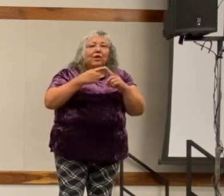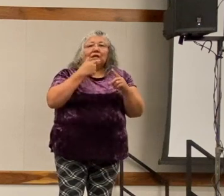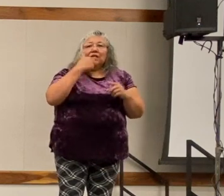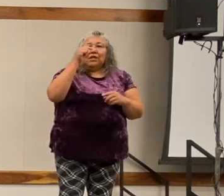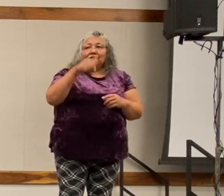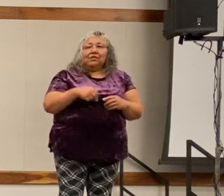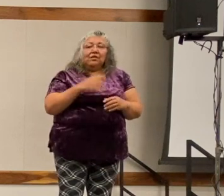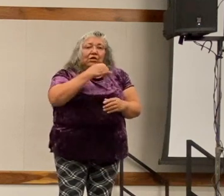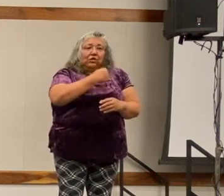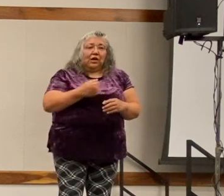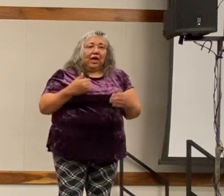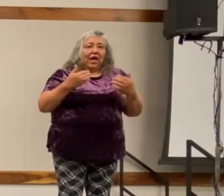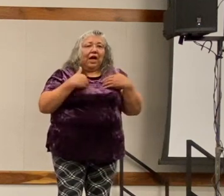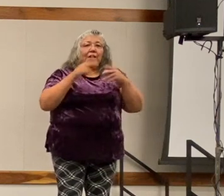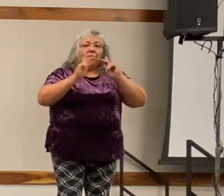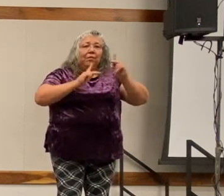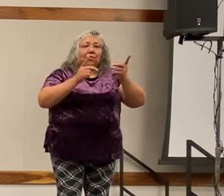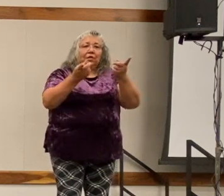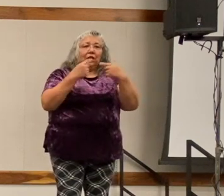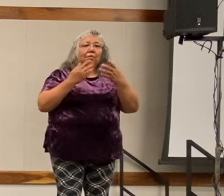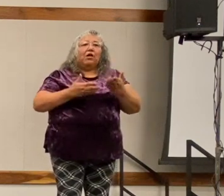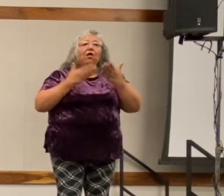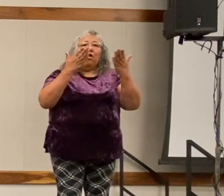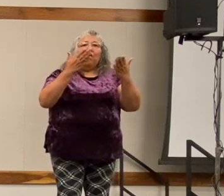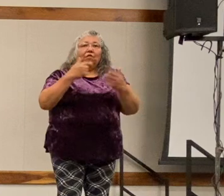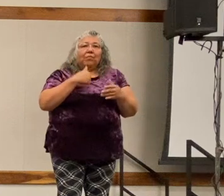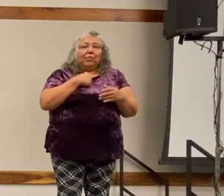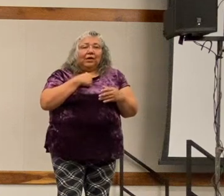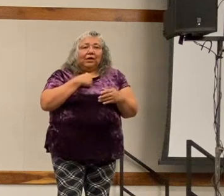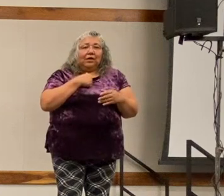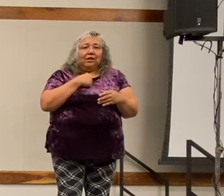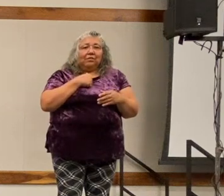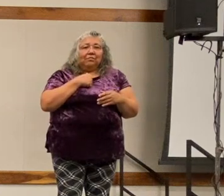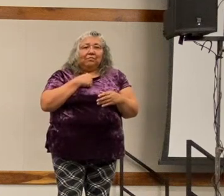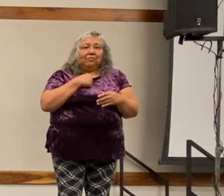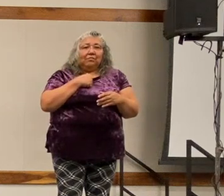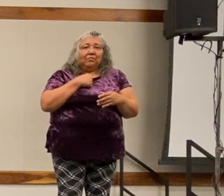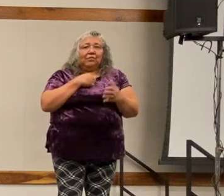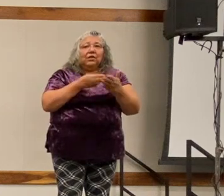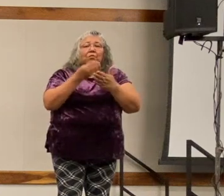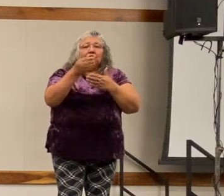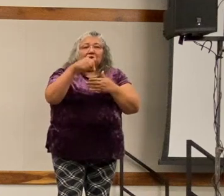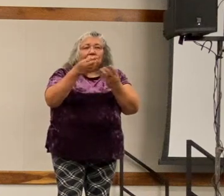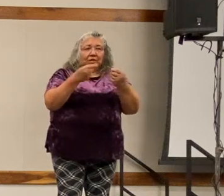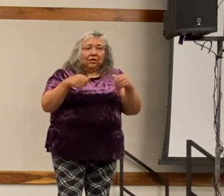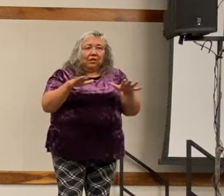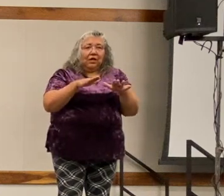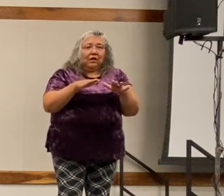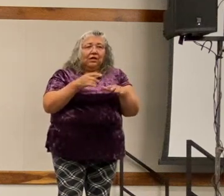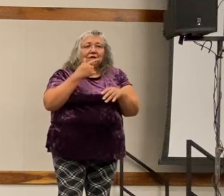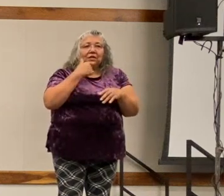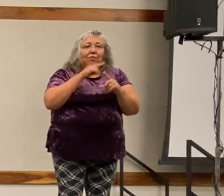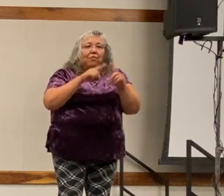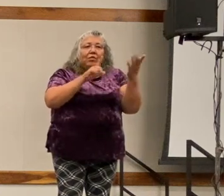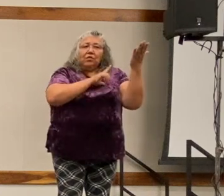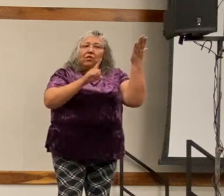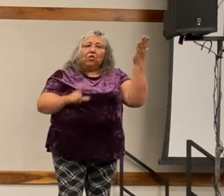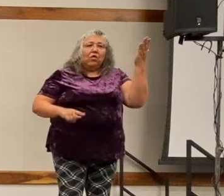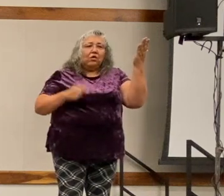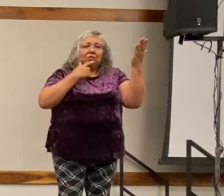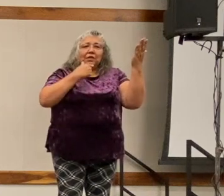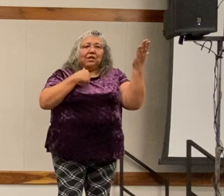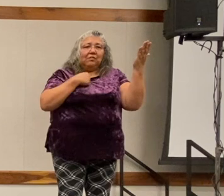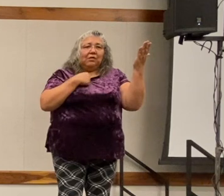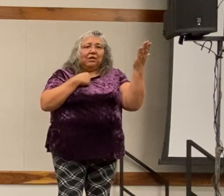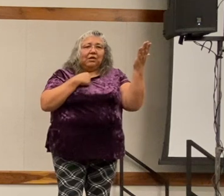this, he says, Jason, I've had people come and offer me to purchase this land. And he says, but the Lord has been telling